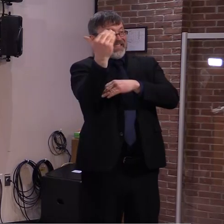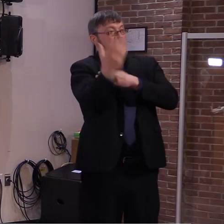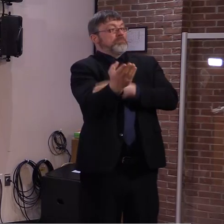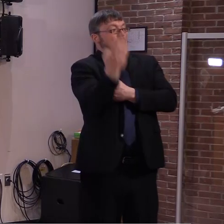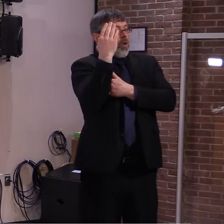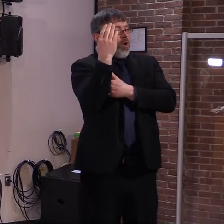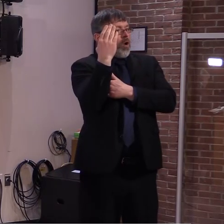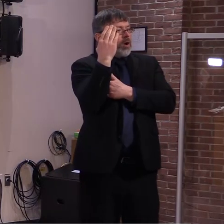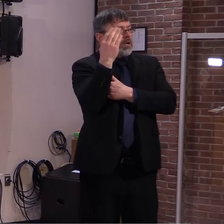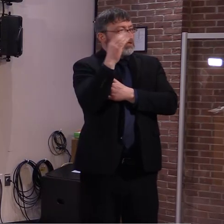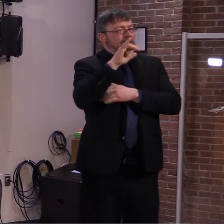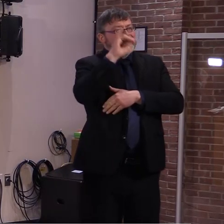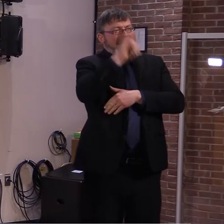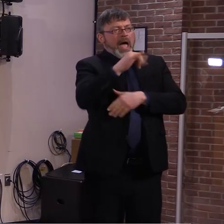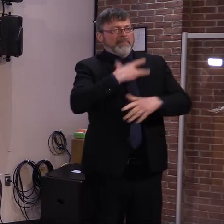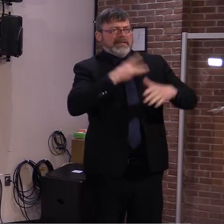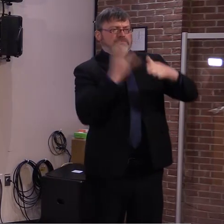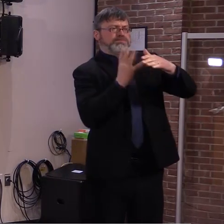All right, thank you. Go ahead.